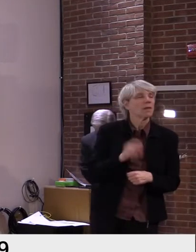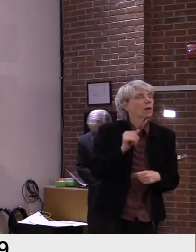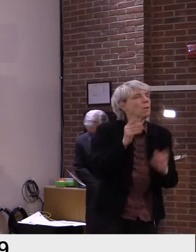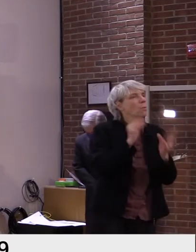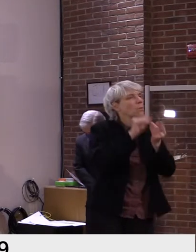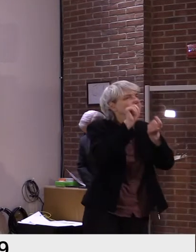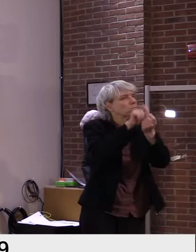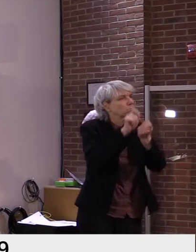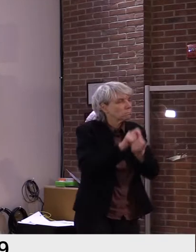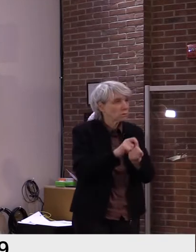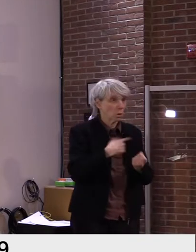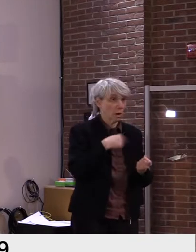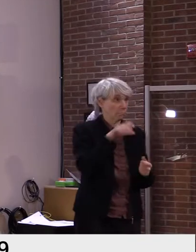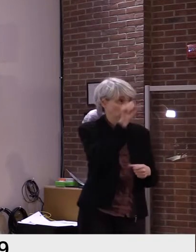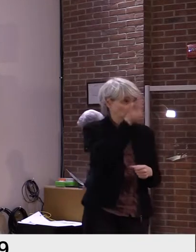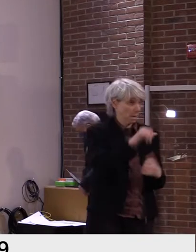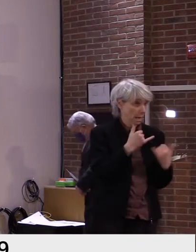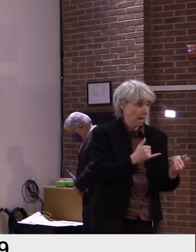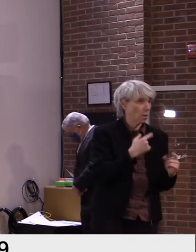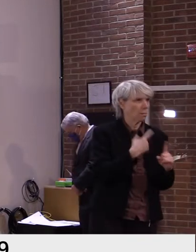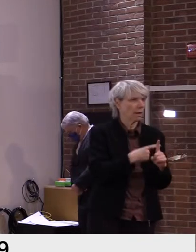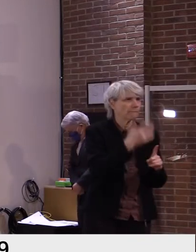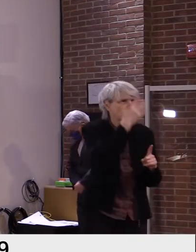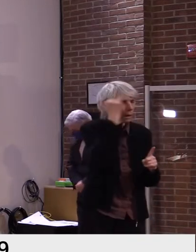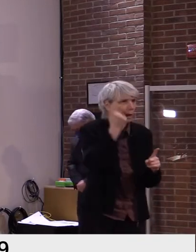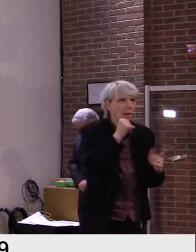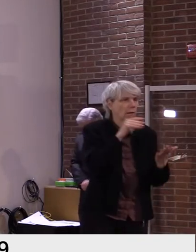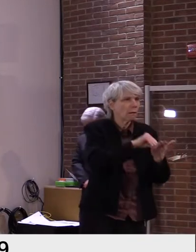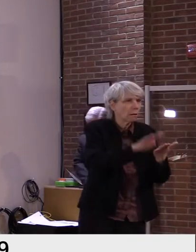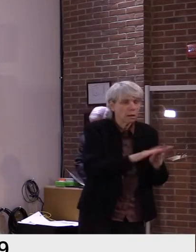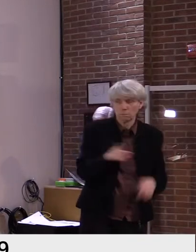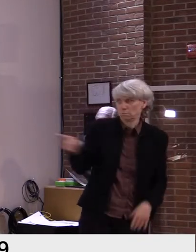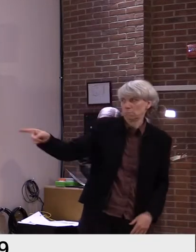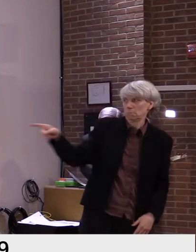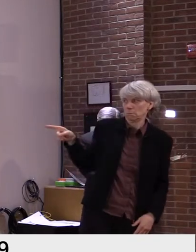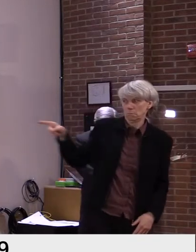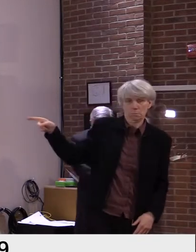healthvermont.gov/COVID-19 vaccine this list, but I'll now share it with you here.